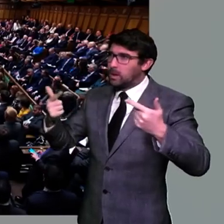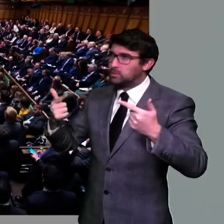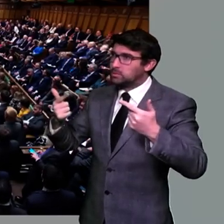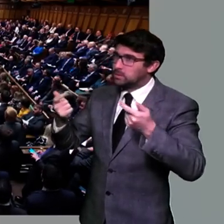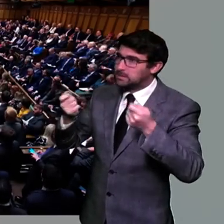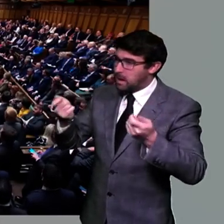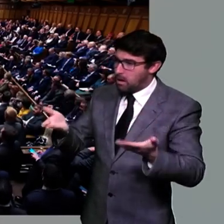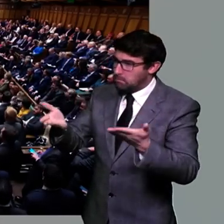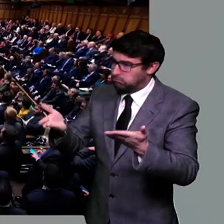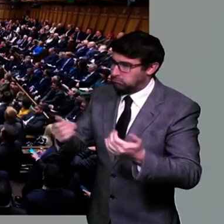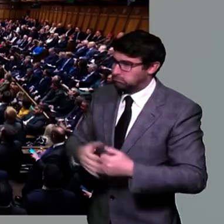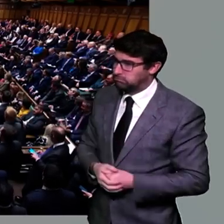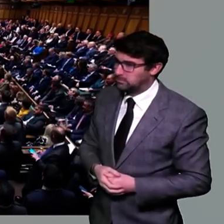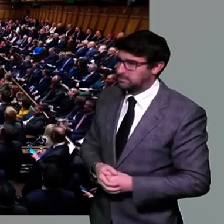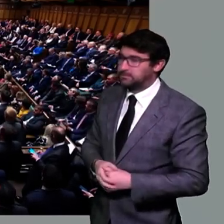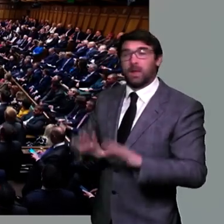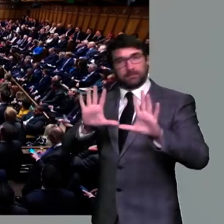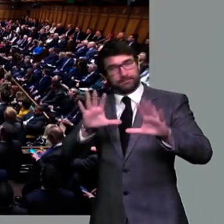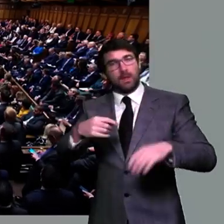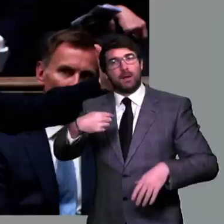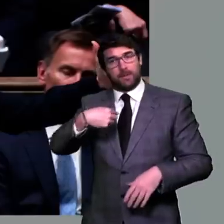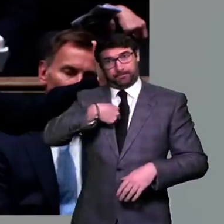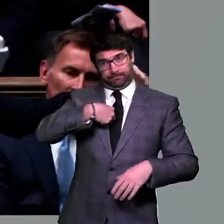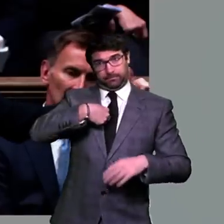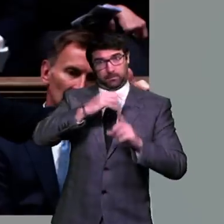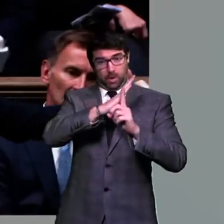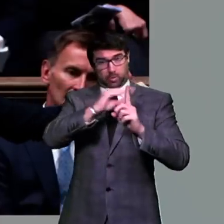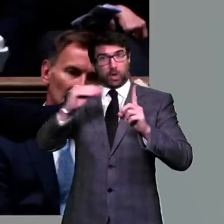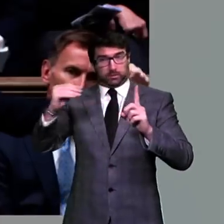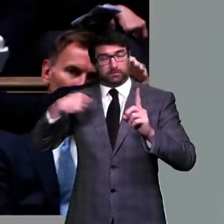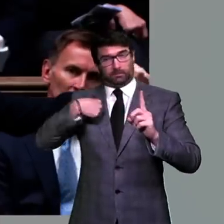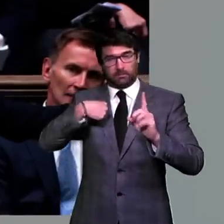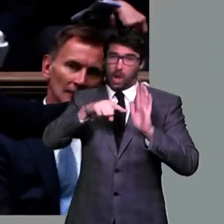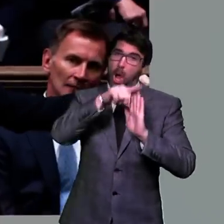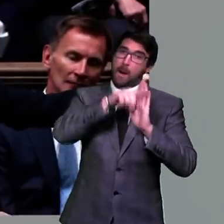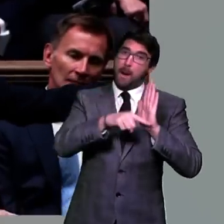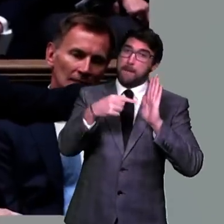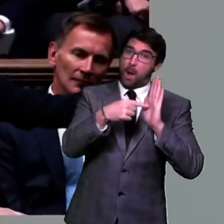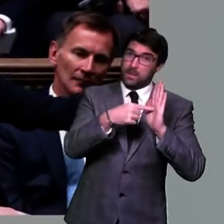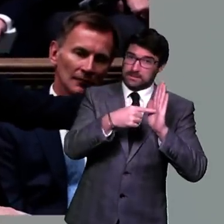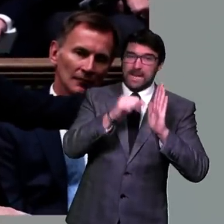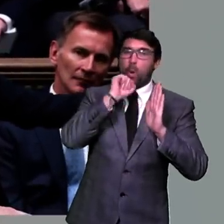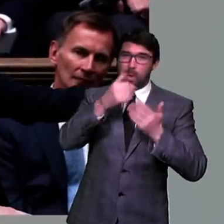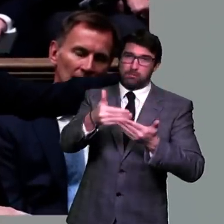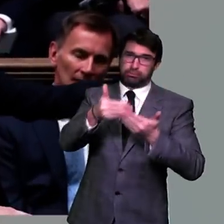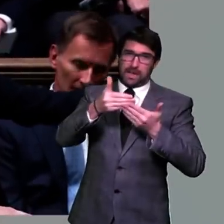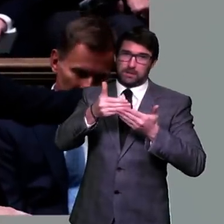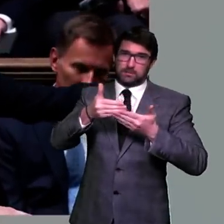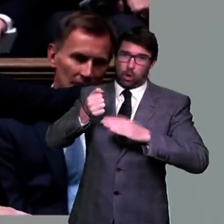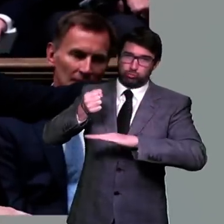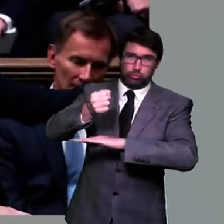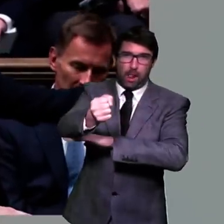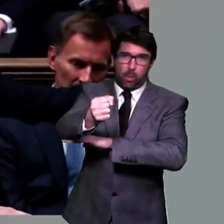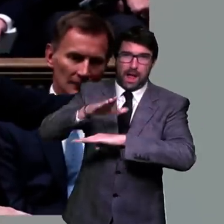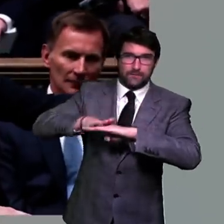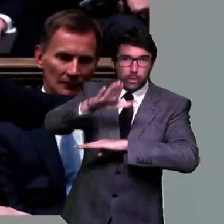Mr. Speaker, we are bringing forward policies that are going to make sure our railways are protected, people